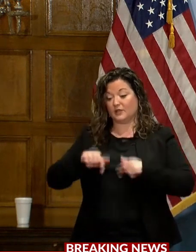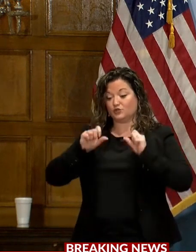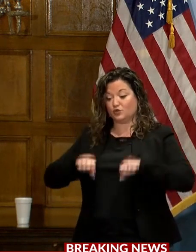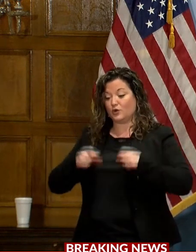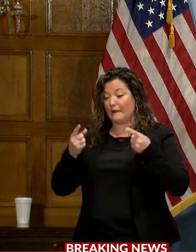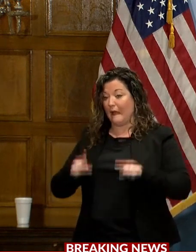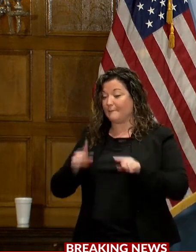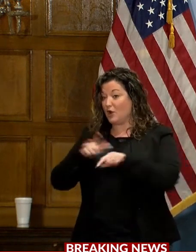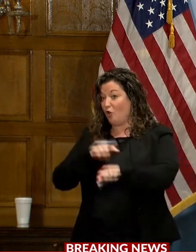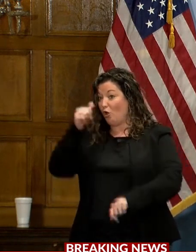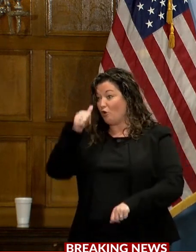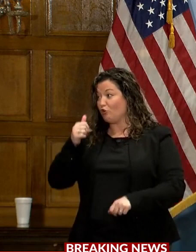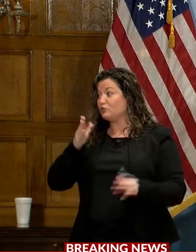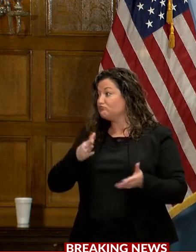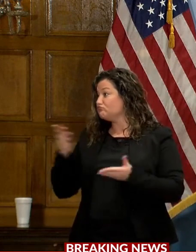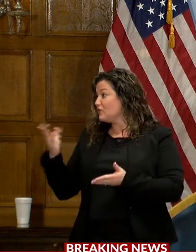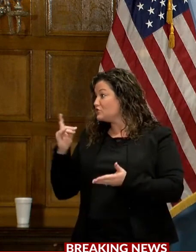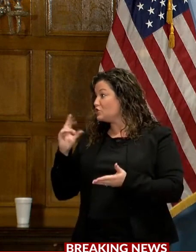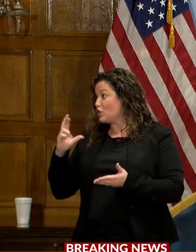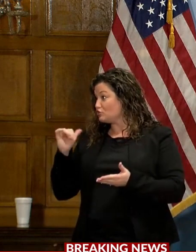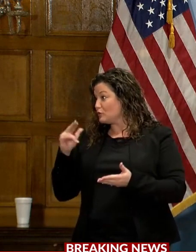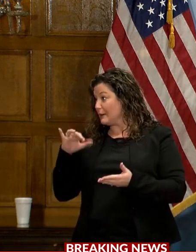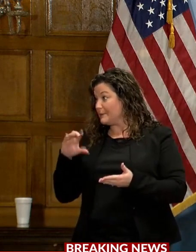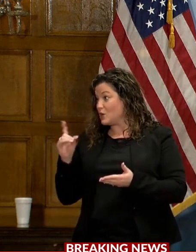Dr. Romero, do you want to comment on that?